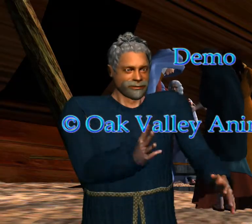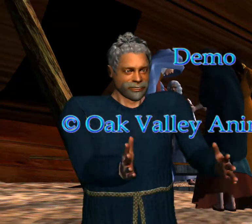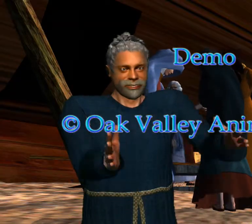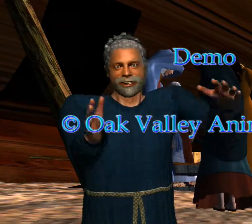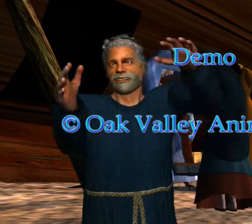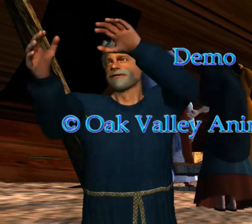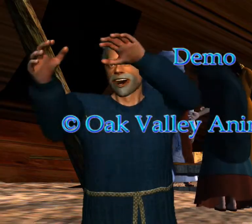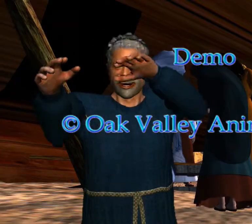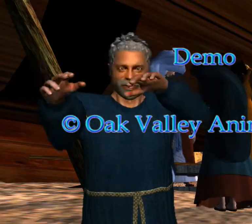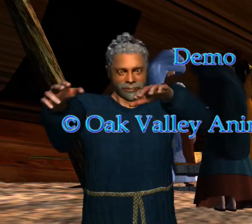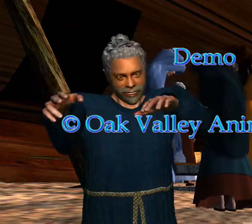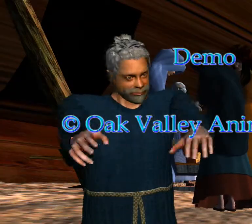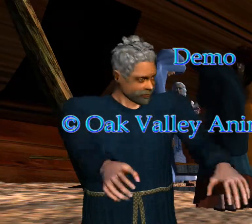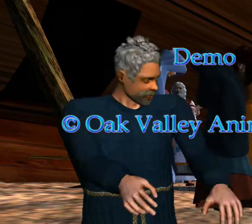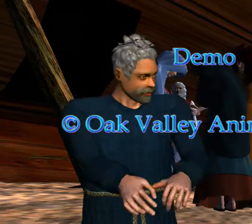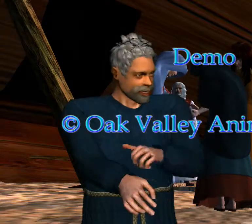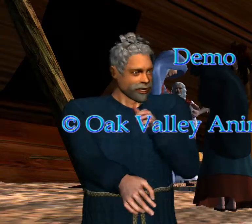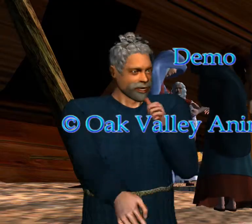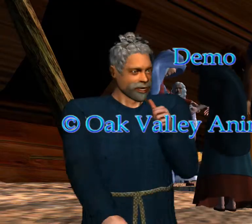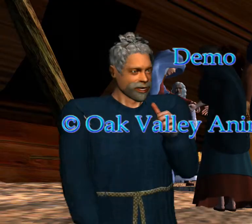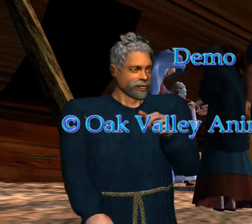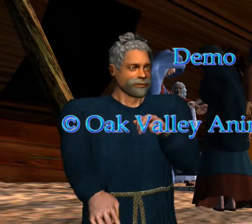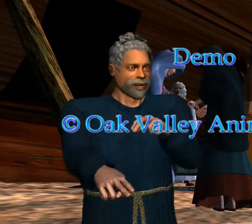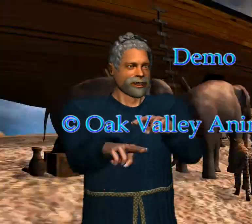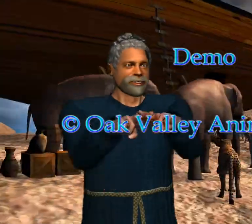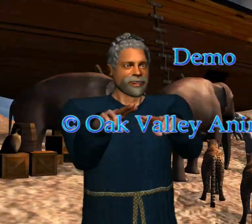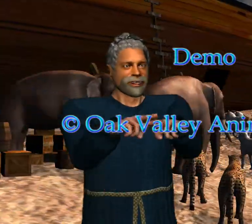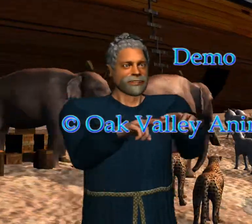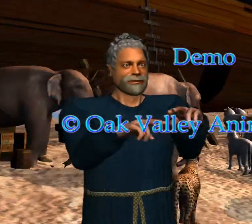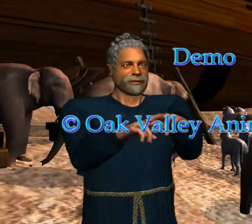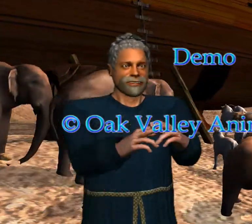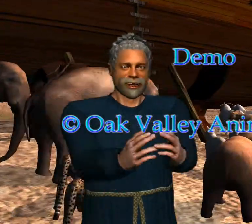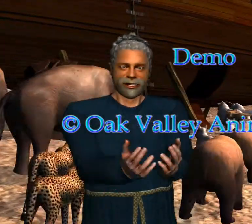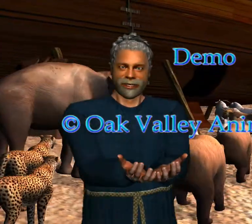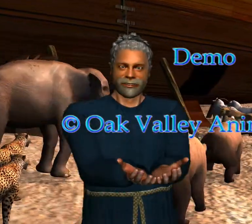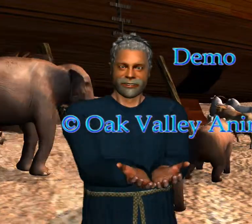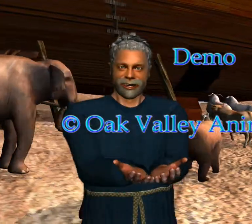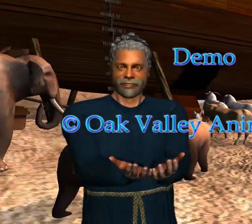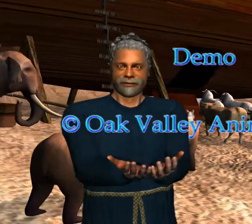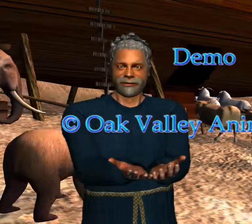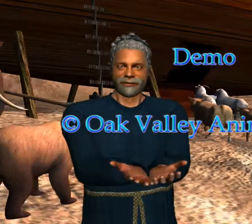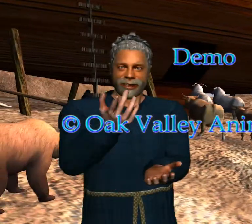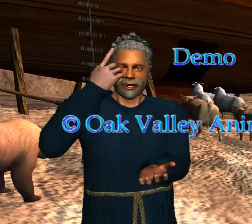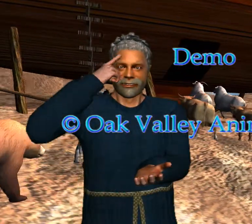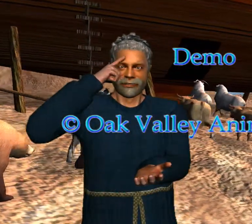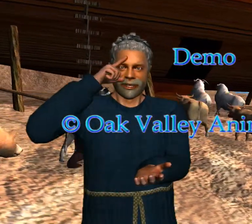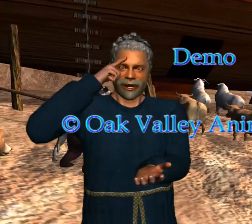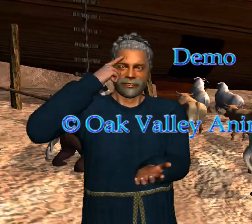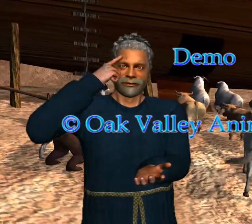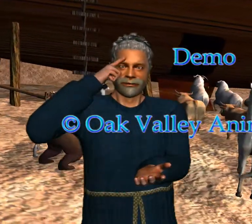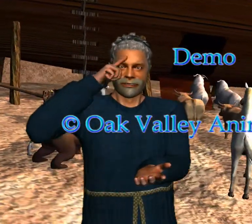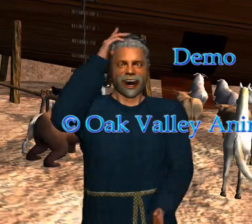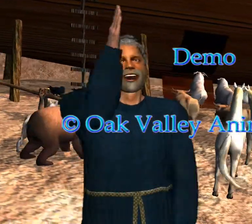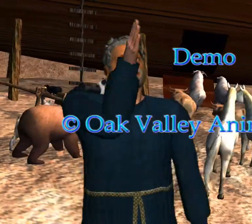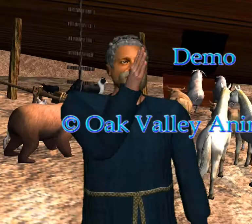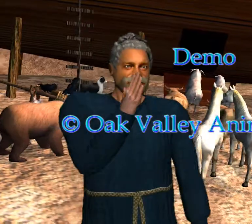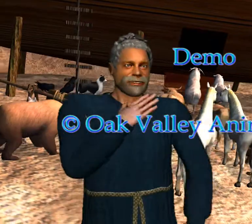and it's not raining. So he built his ark for God. 2 by 2 he had